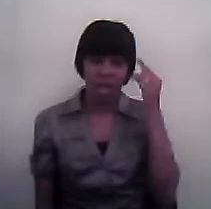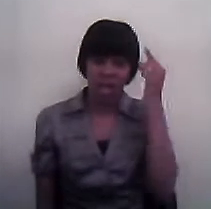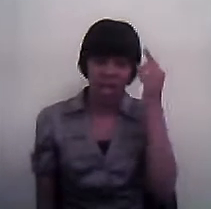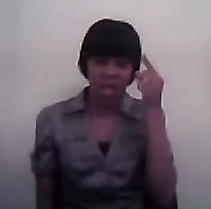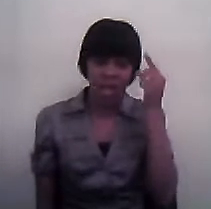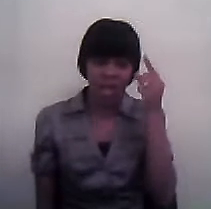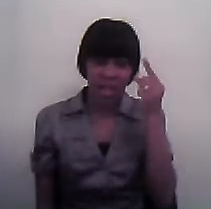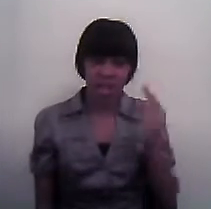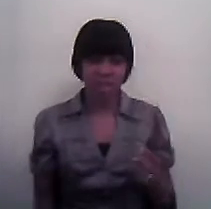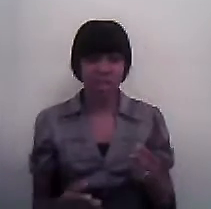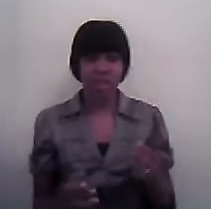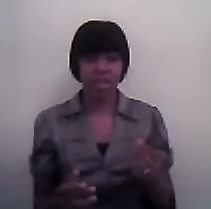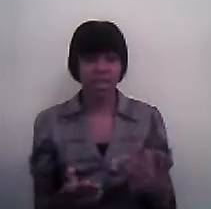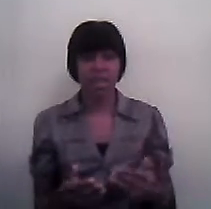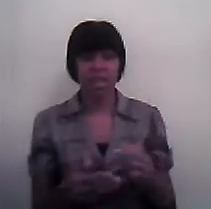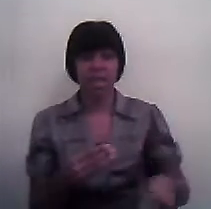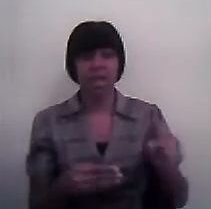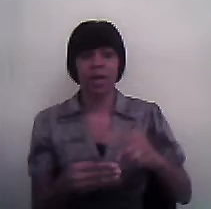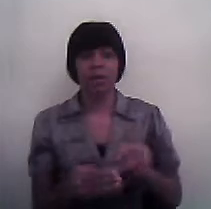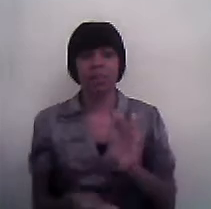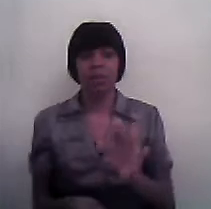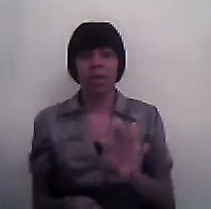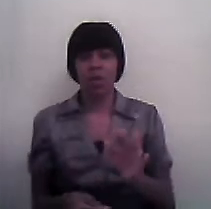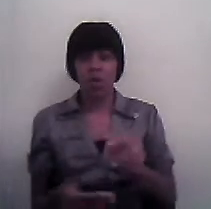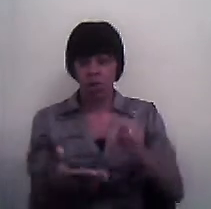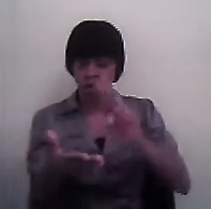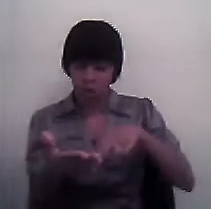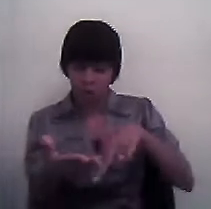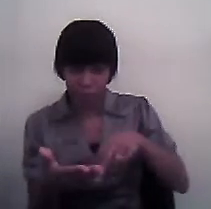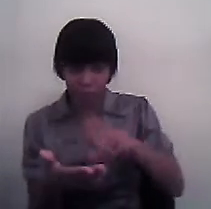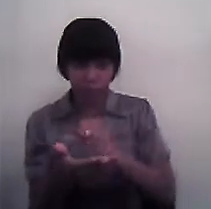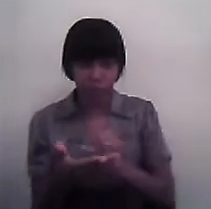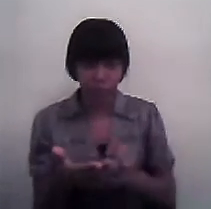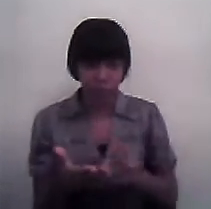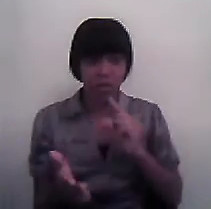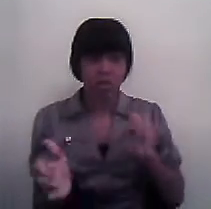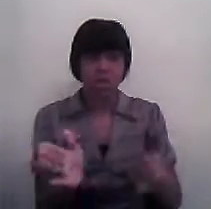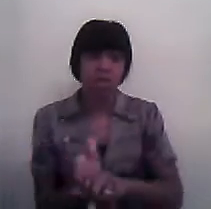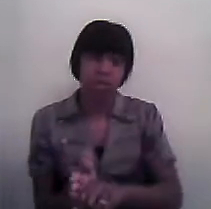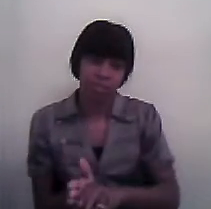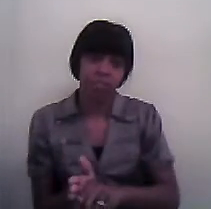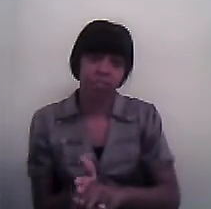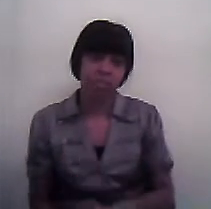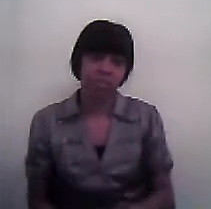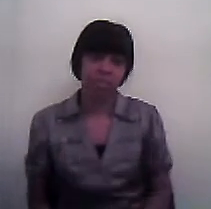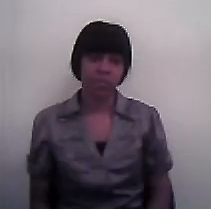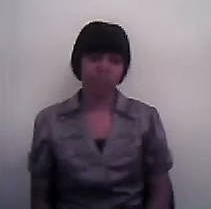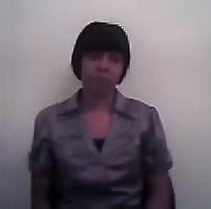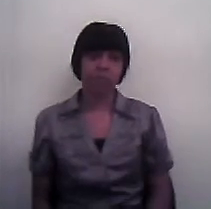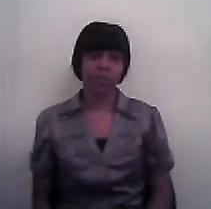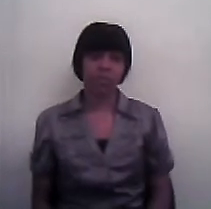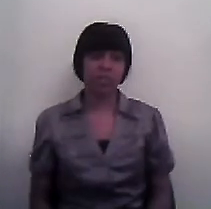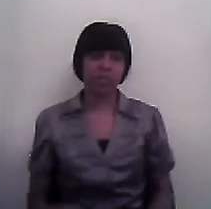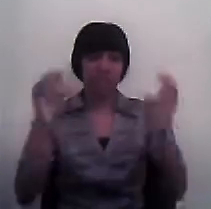that will involve content. And I think that's one thing that teachers often have a hard time with. You kind of want your students to write and you